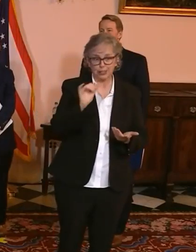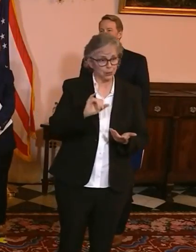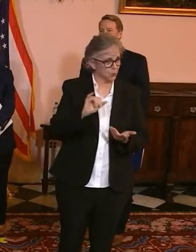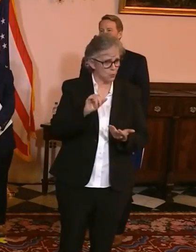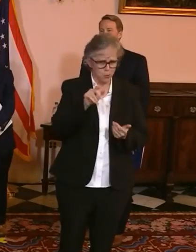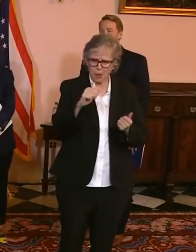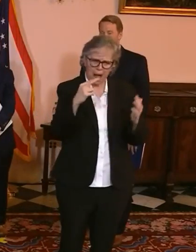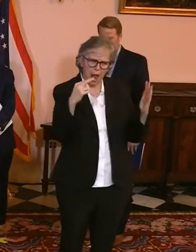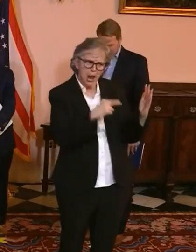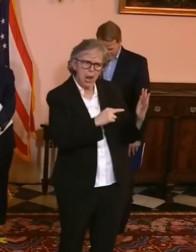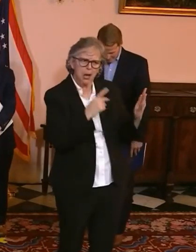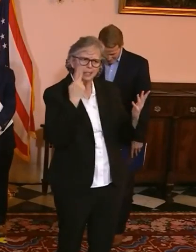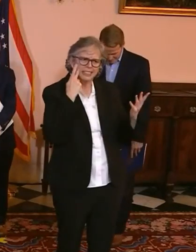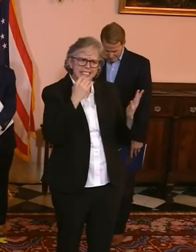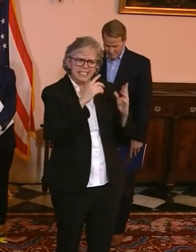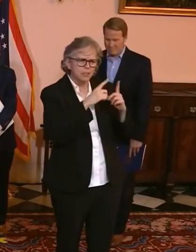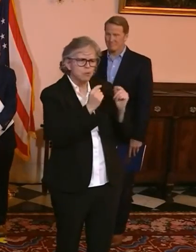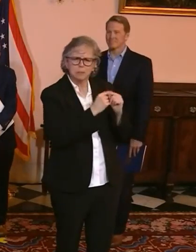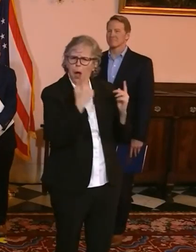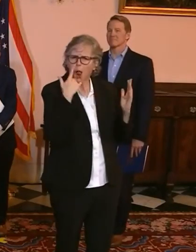I showed my